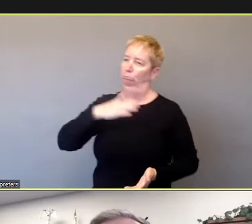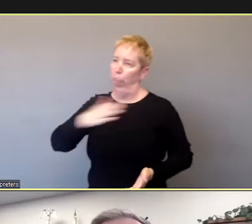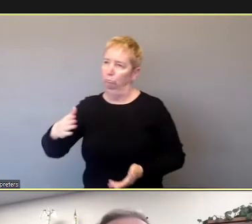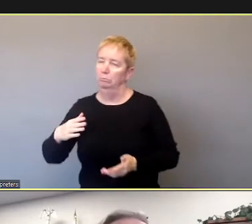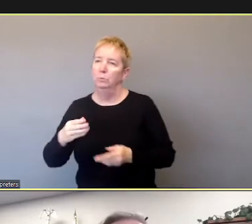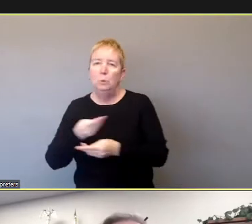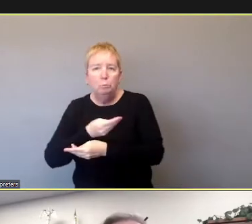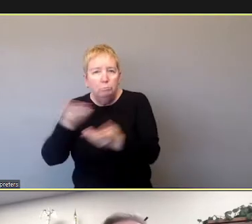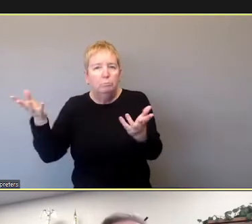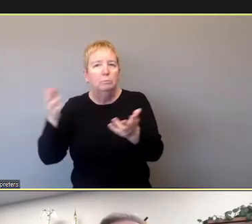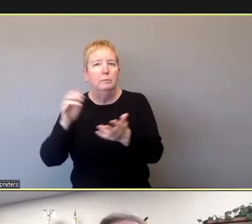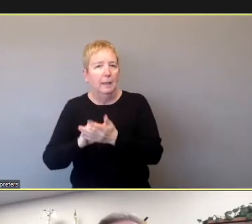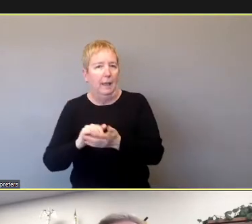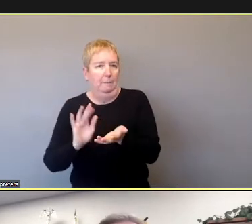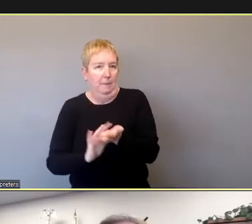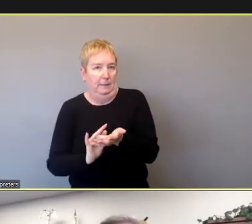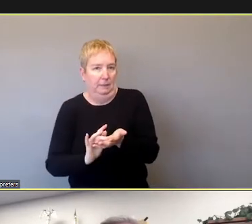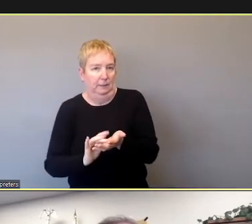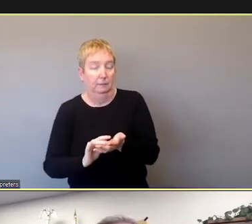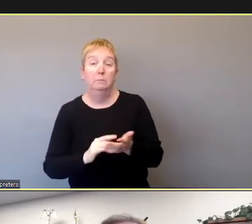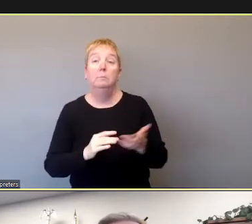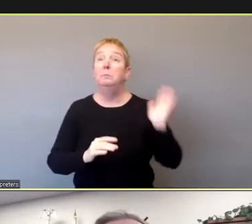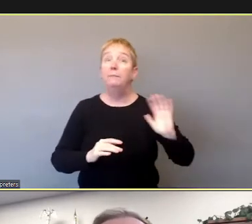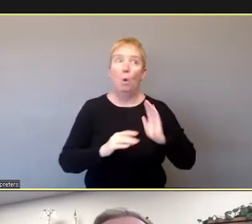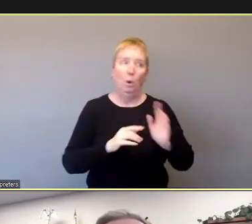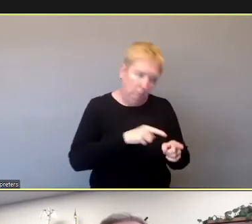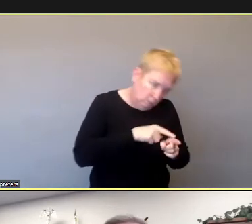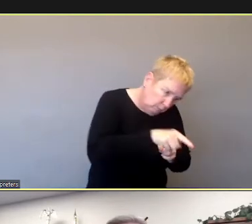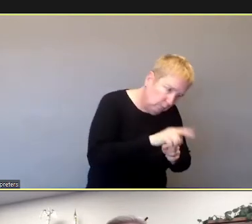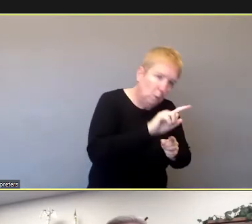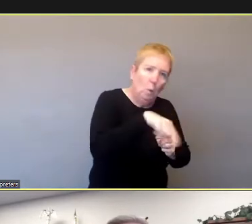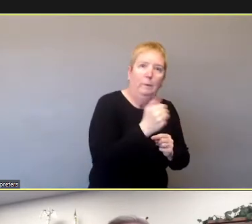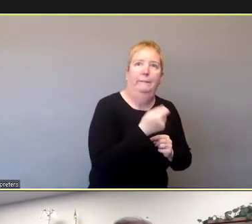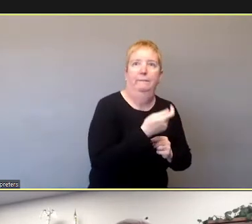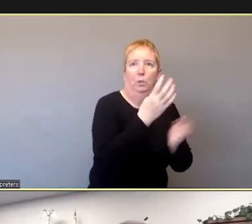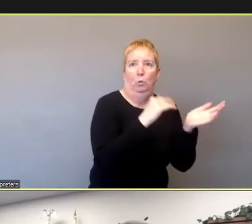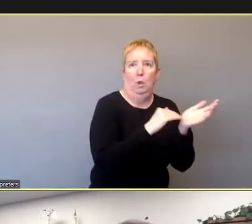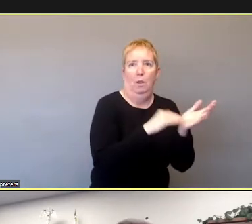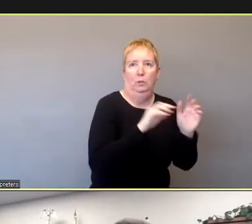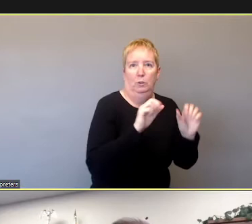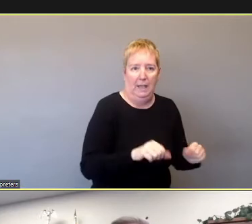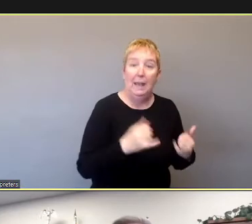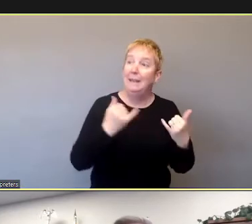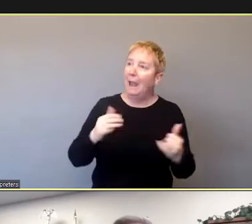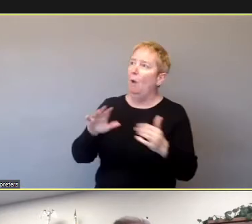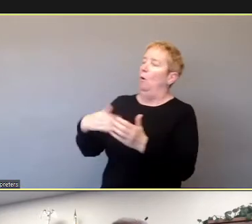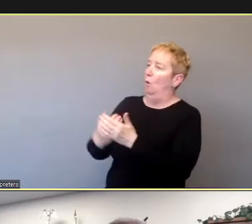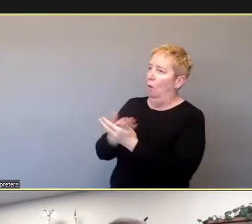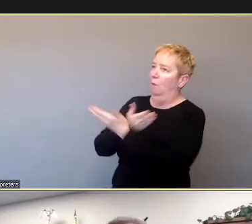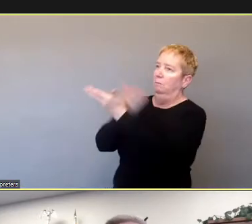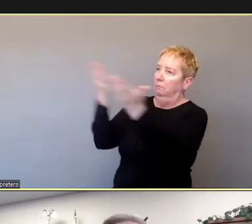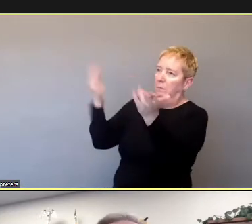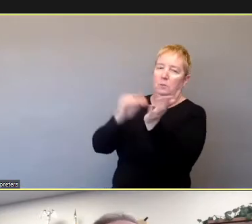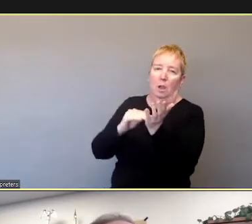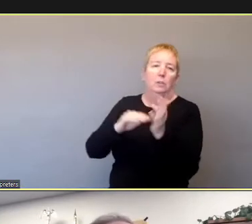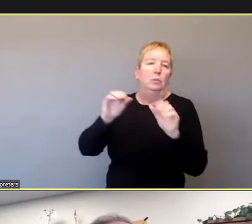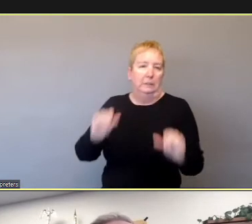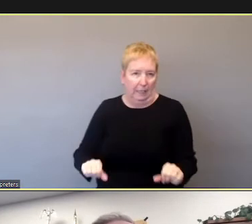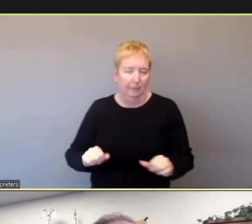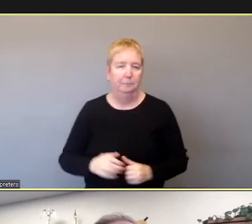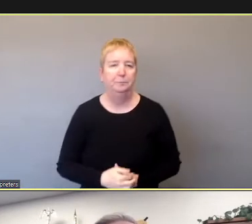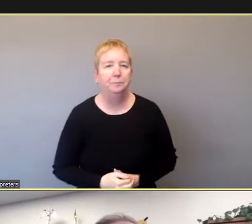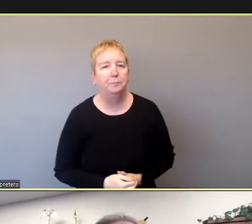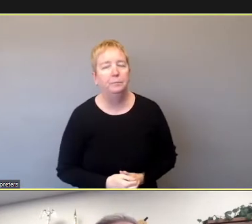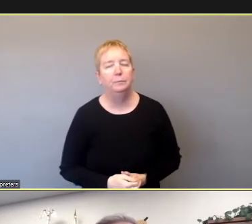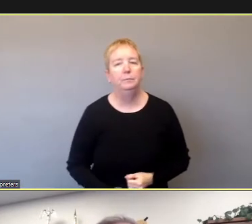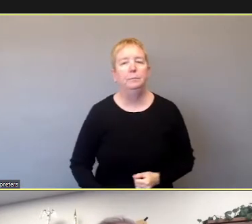vulnerable people who are immunosuppressed. There's something else. So we've got masks and we've got Evishield. On the next slide, just